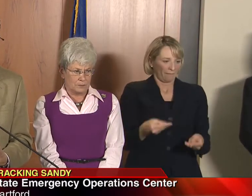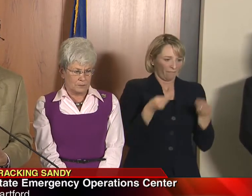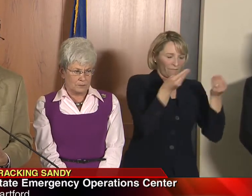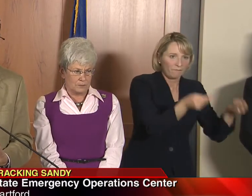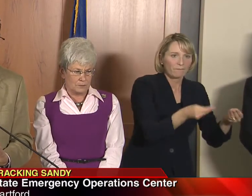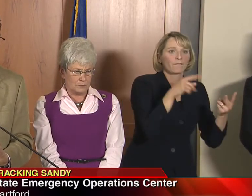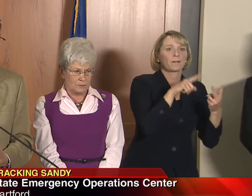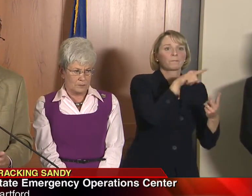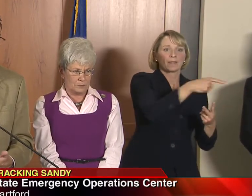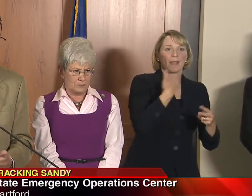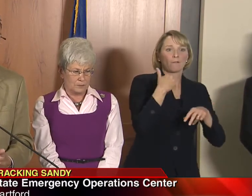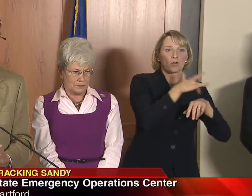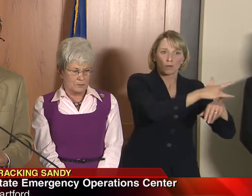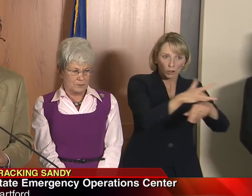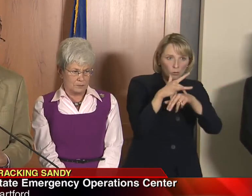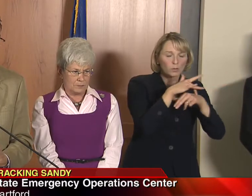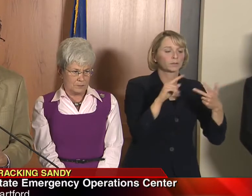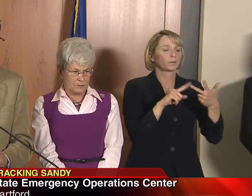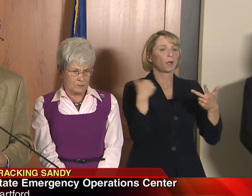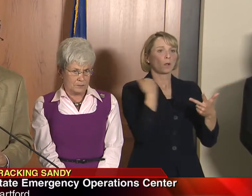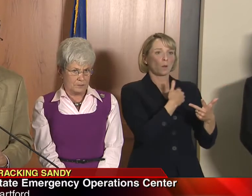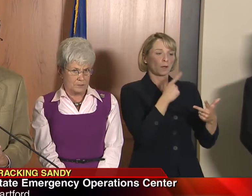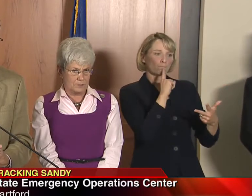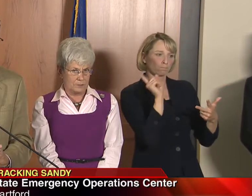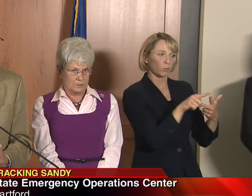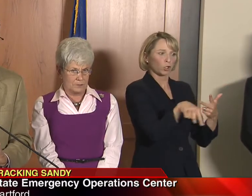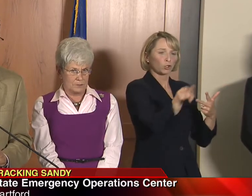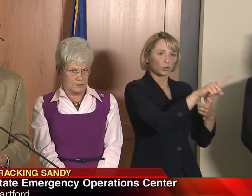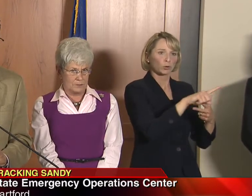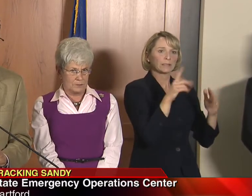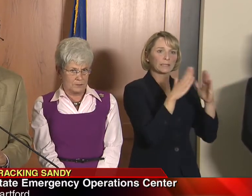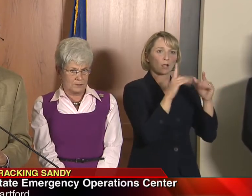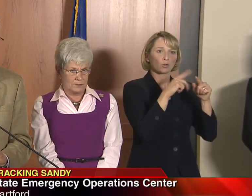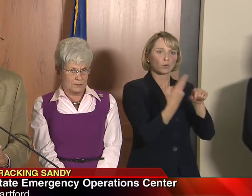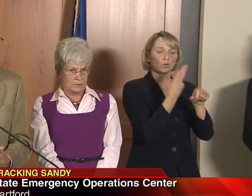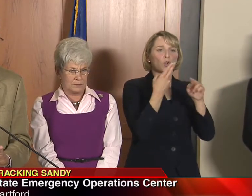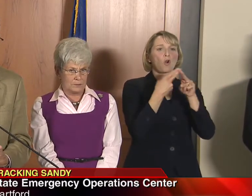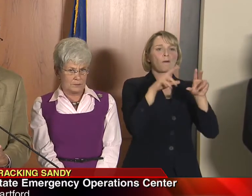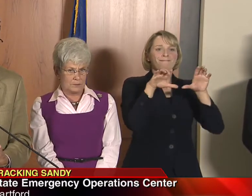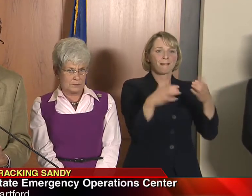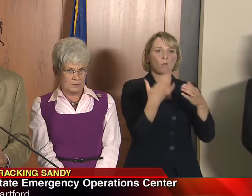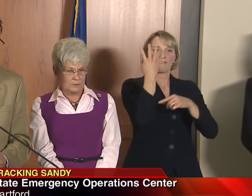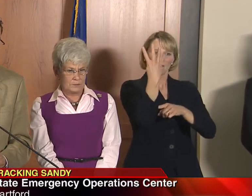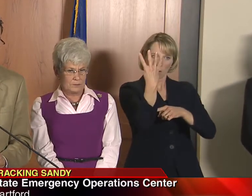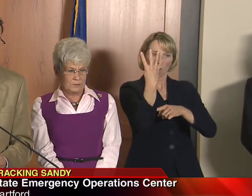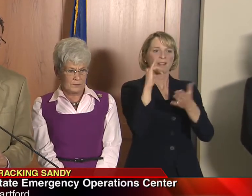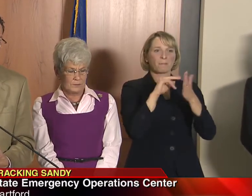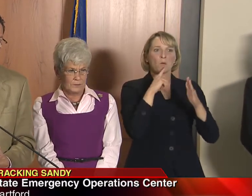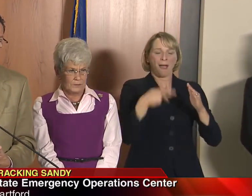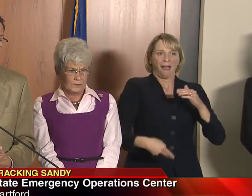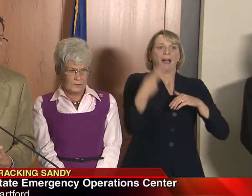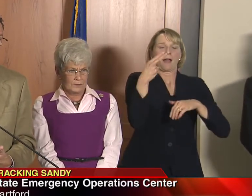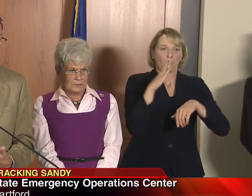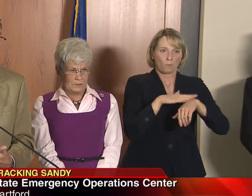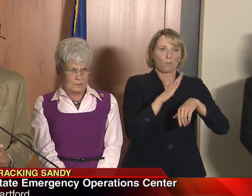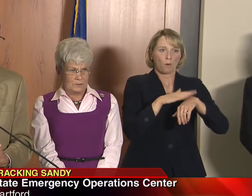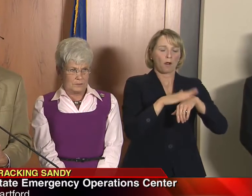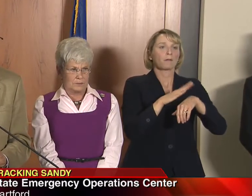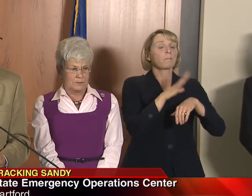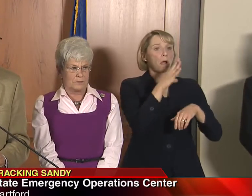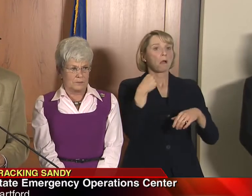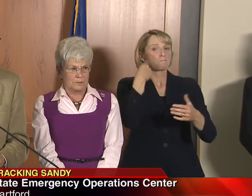use Category 4, which is our highest category, for that purpose. And I have to say that I think we're getting